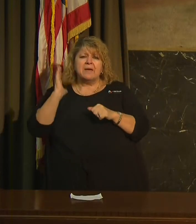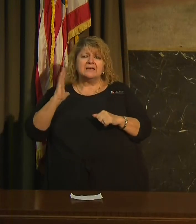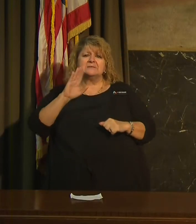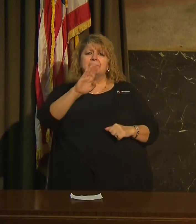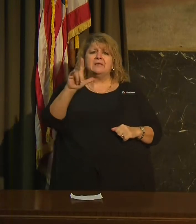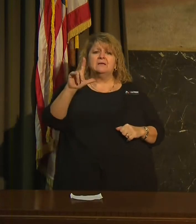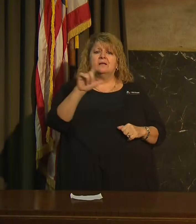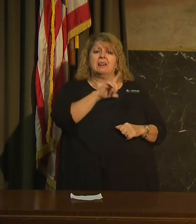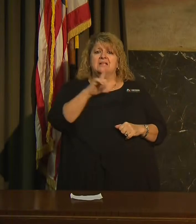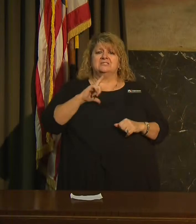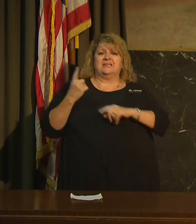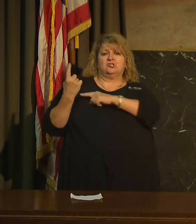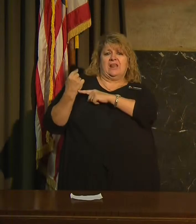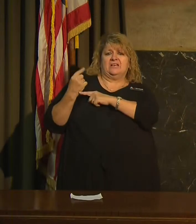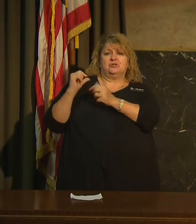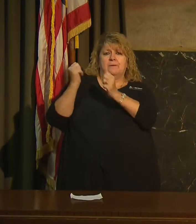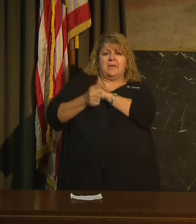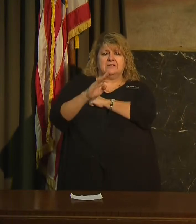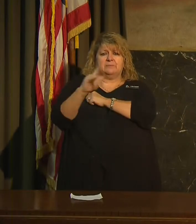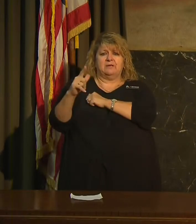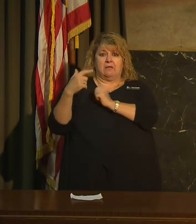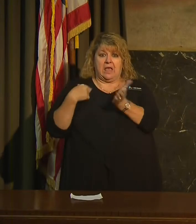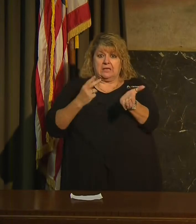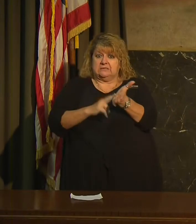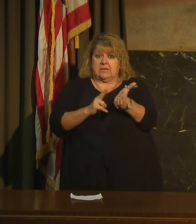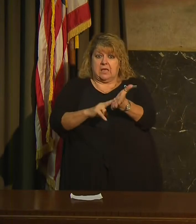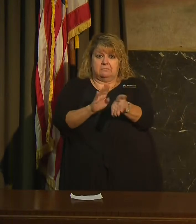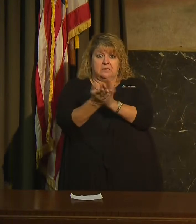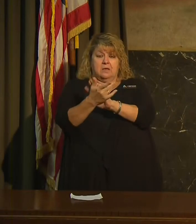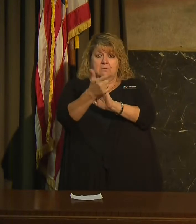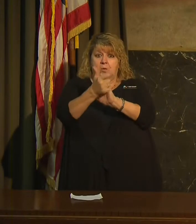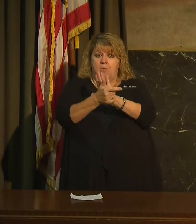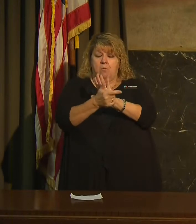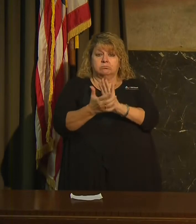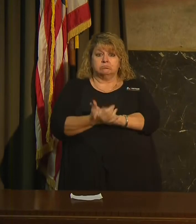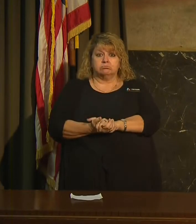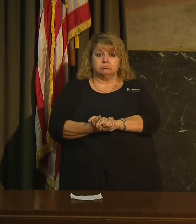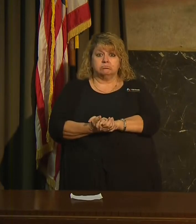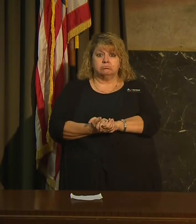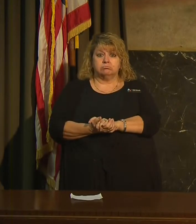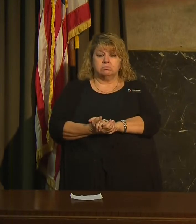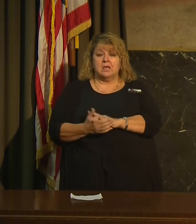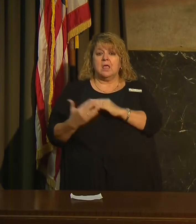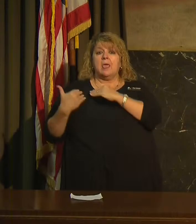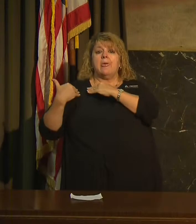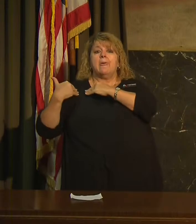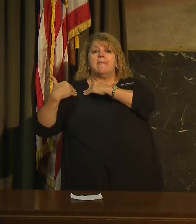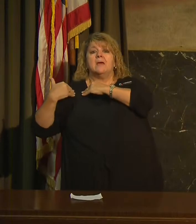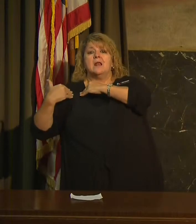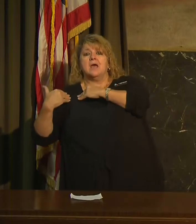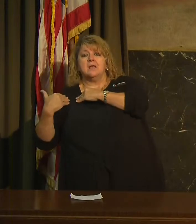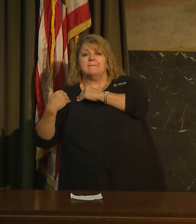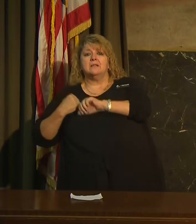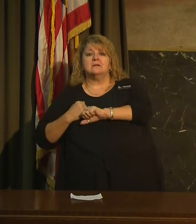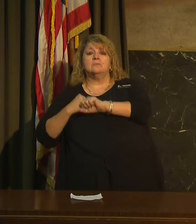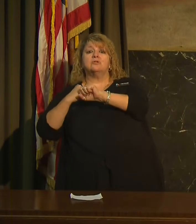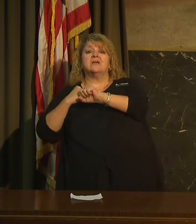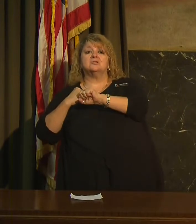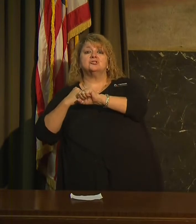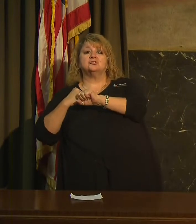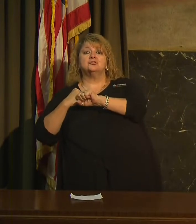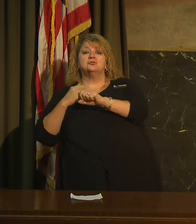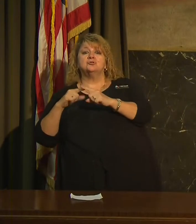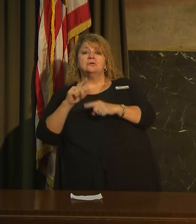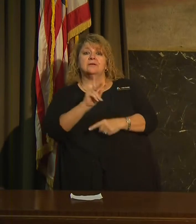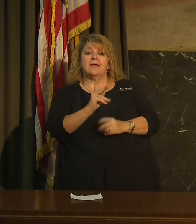by the legislature last year that I signed into law that confer liability protections to K